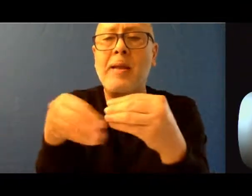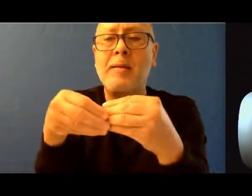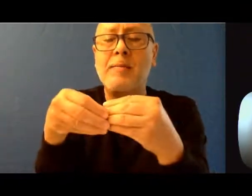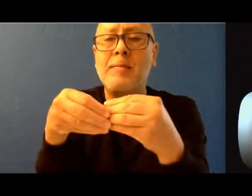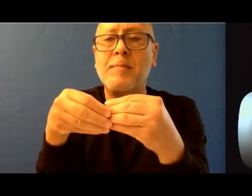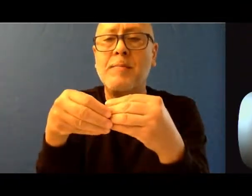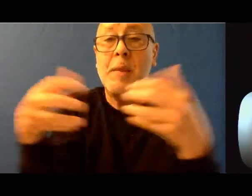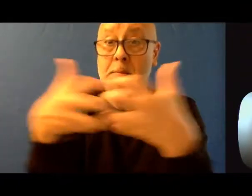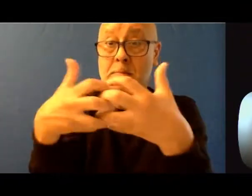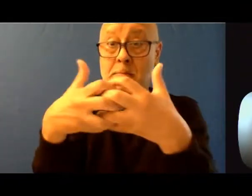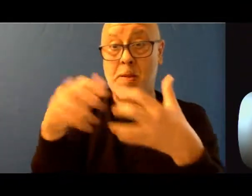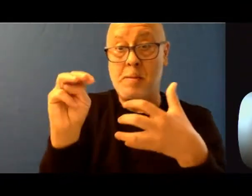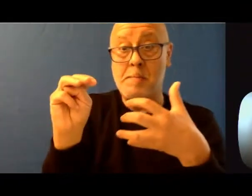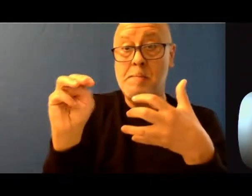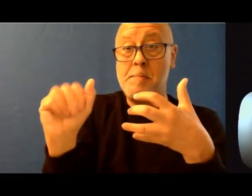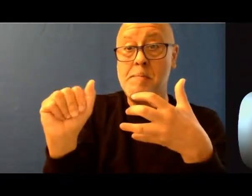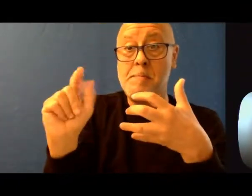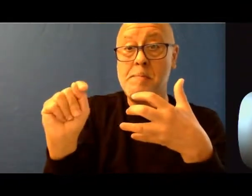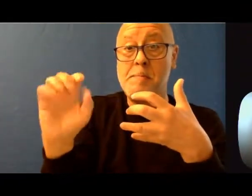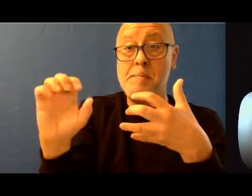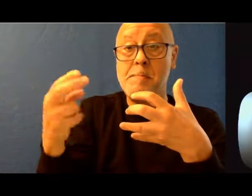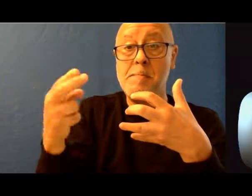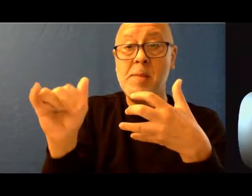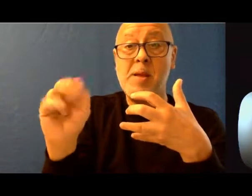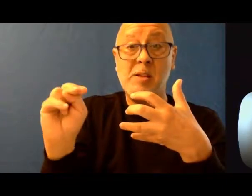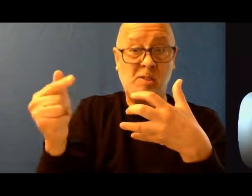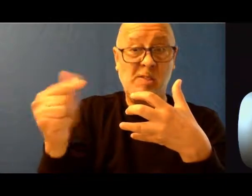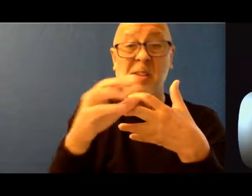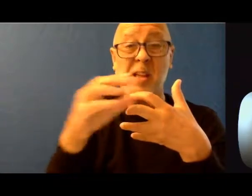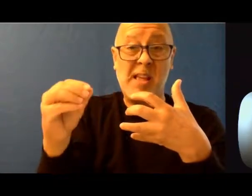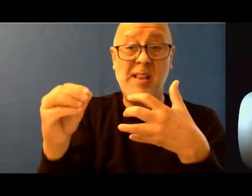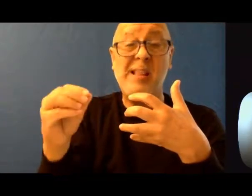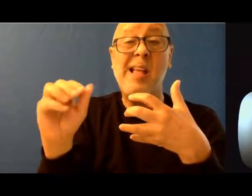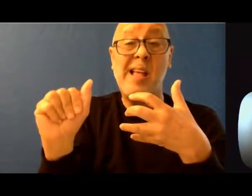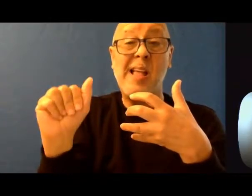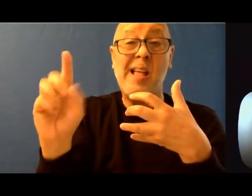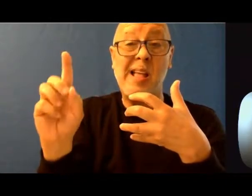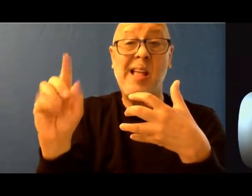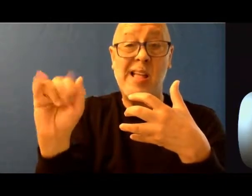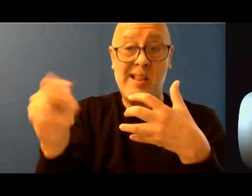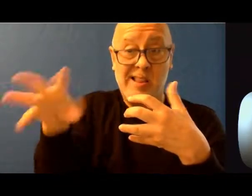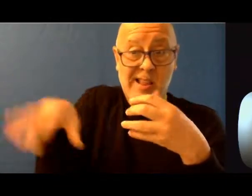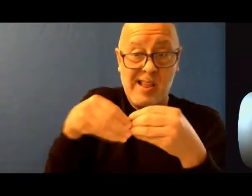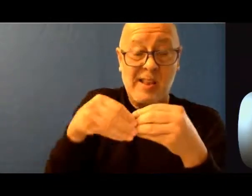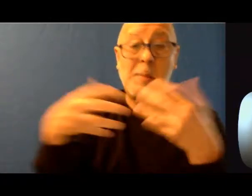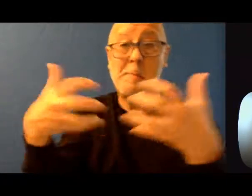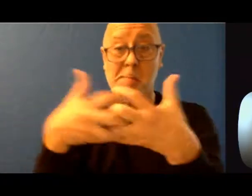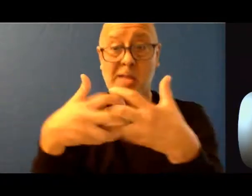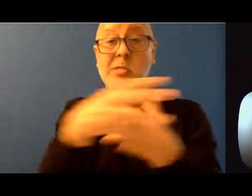You know, once again, we like to sound a little fancier, especially with expression,